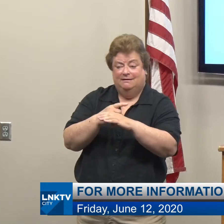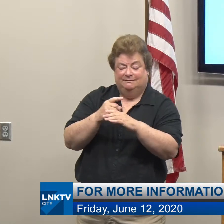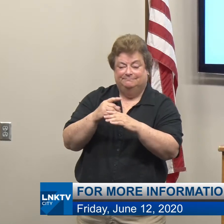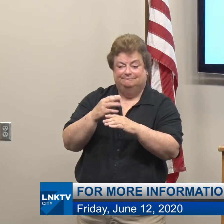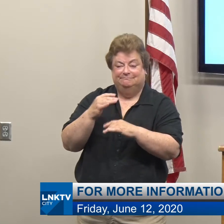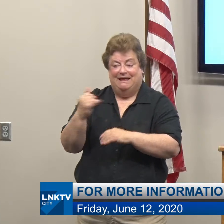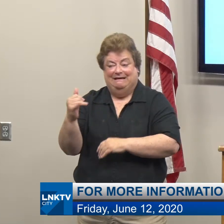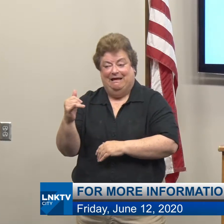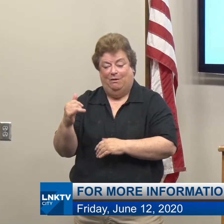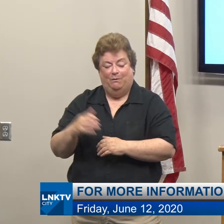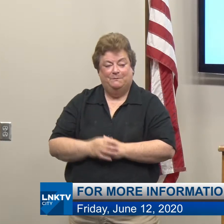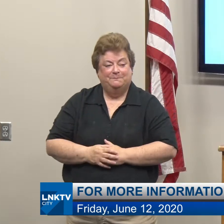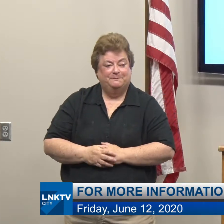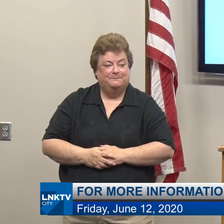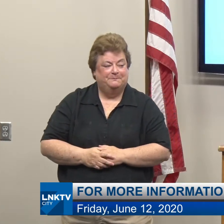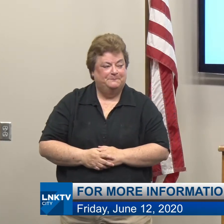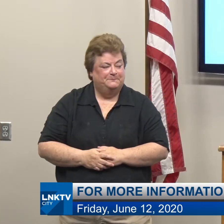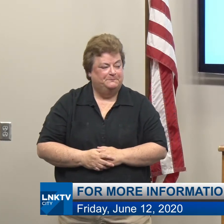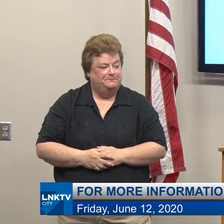Pat.